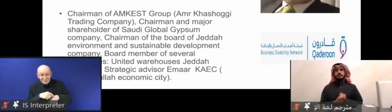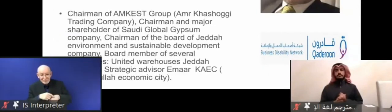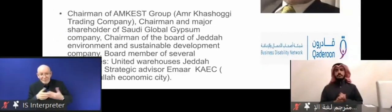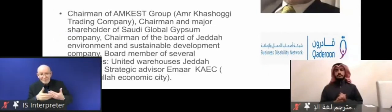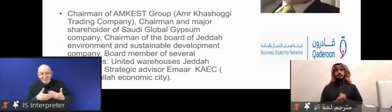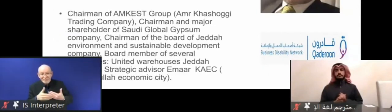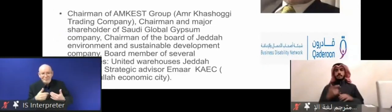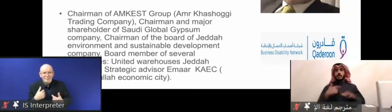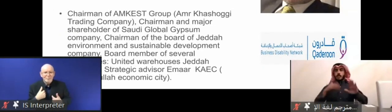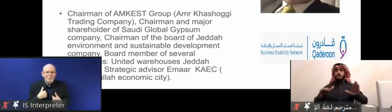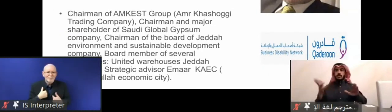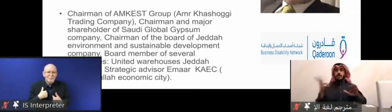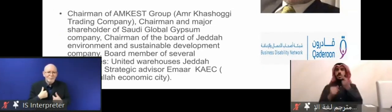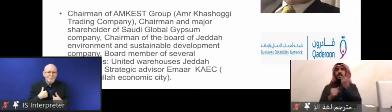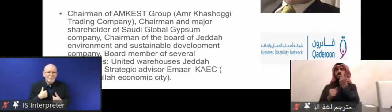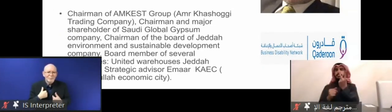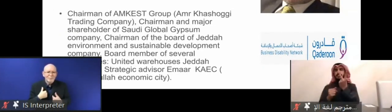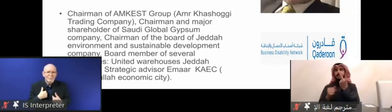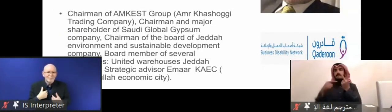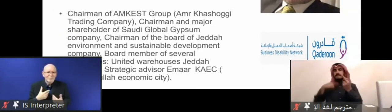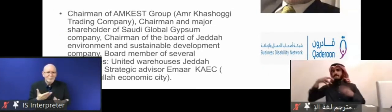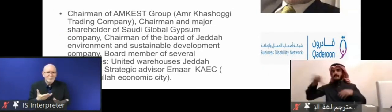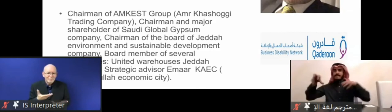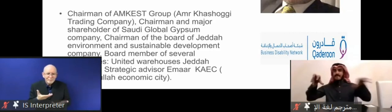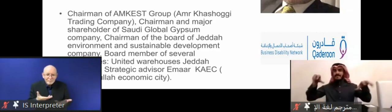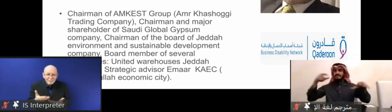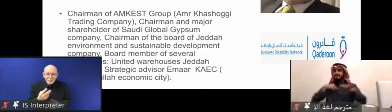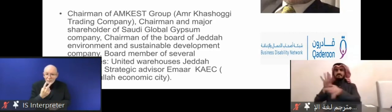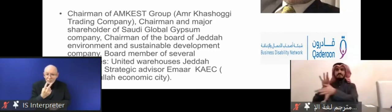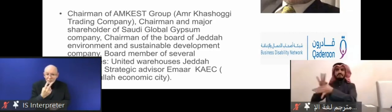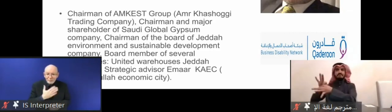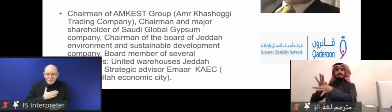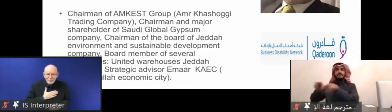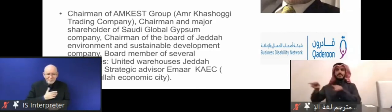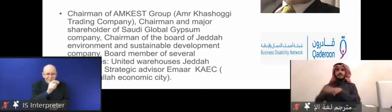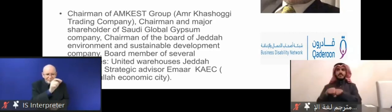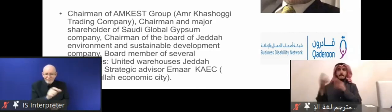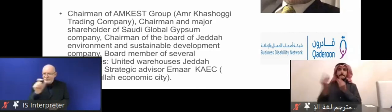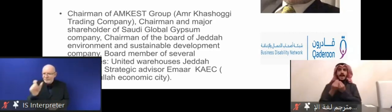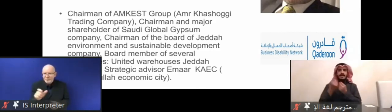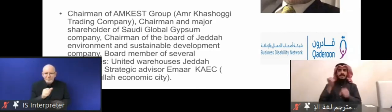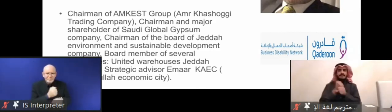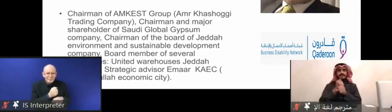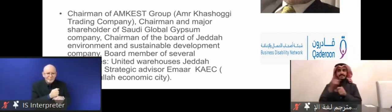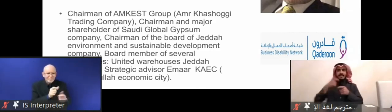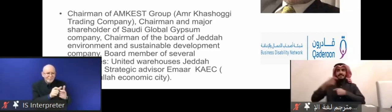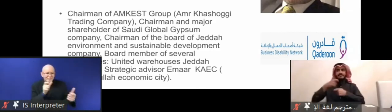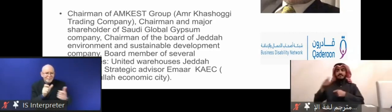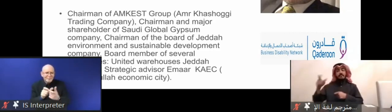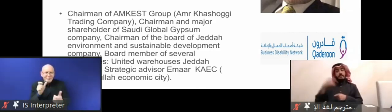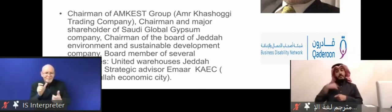our business partners that we especially Qaderoon, that we have great cooperation with